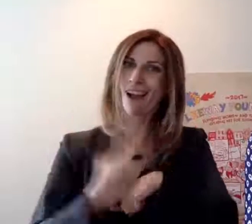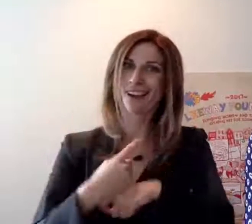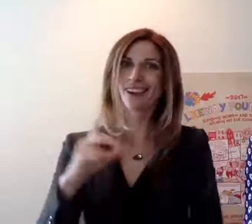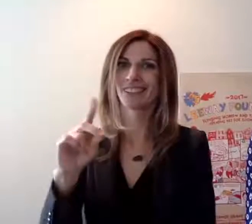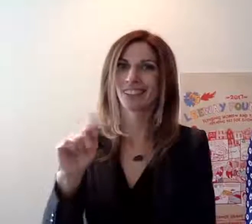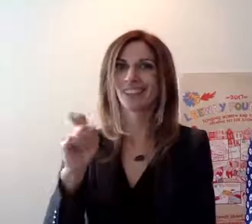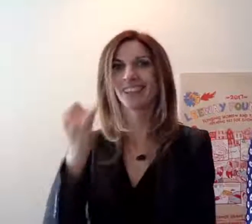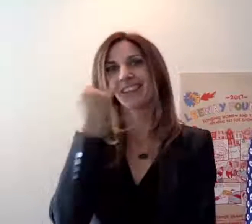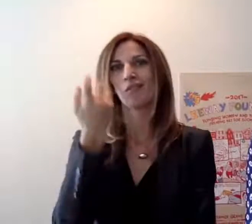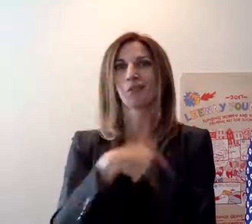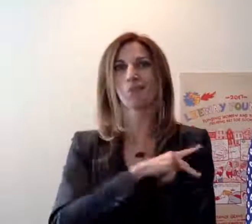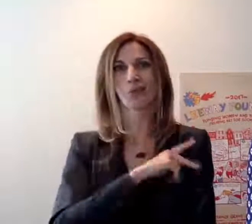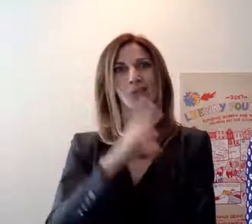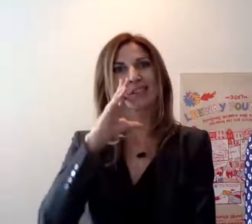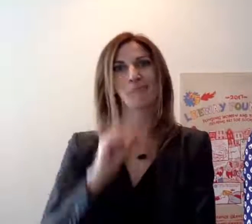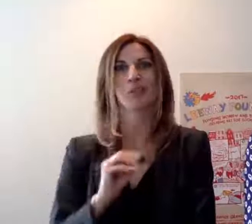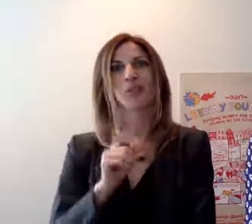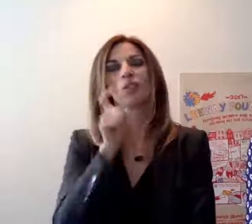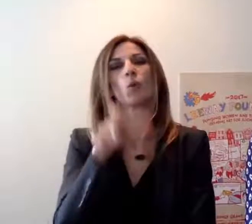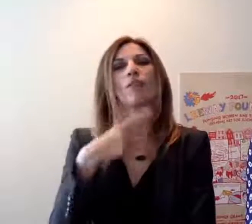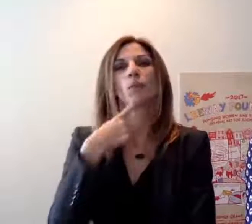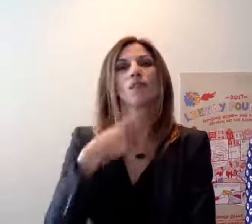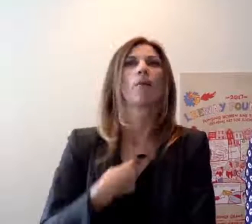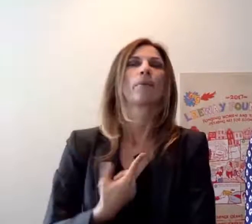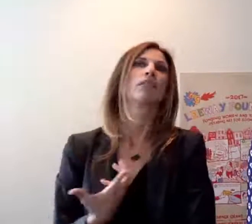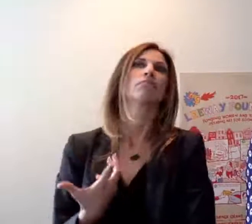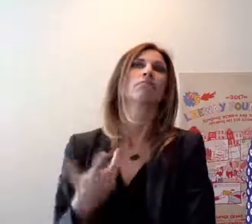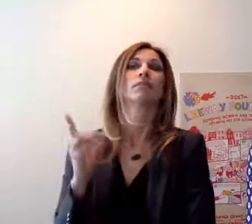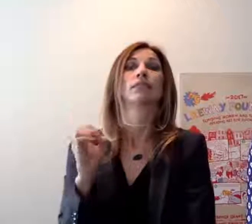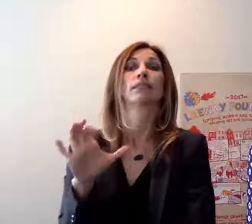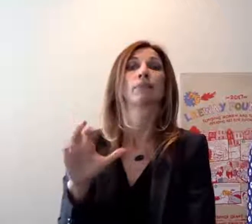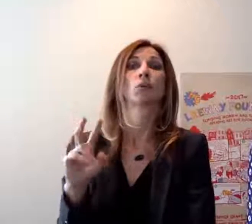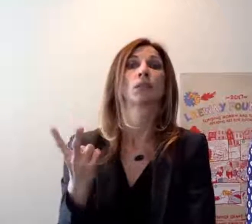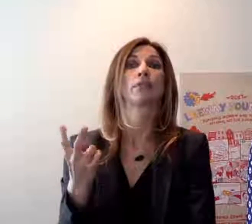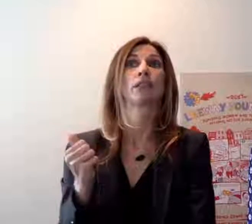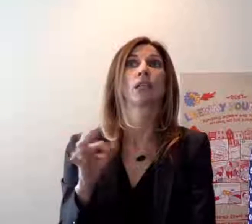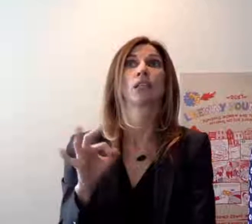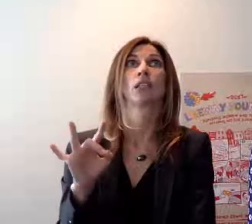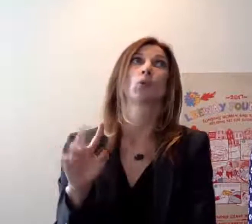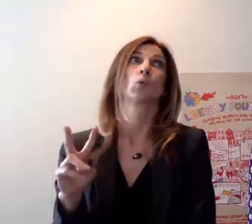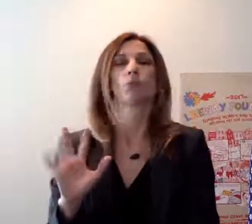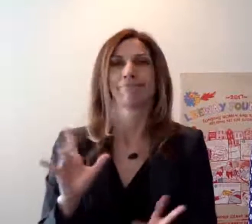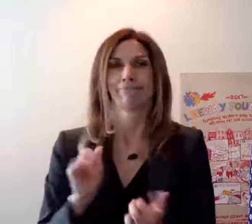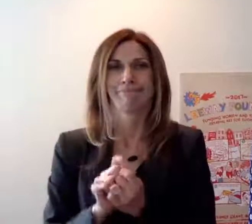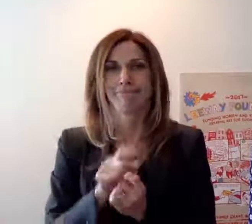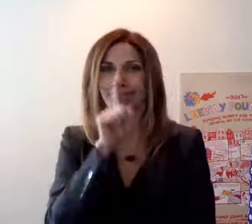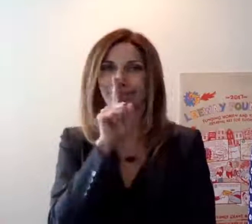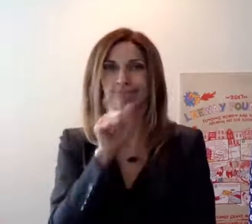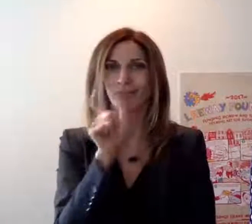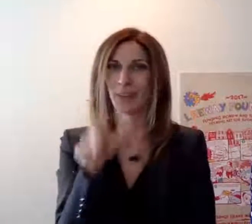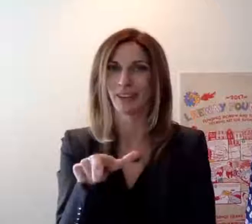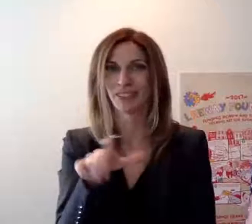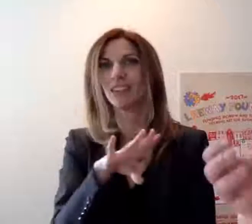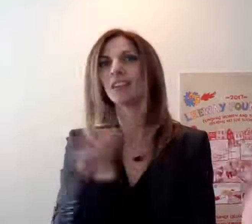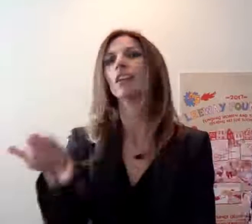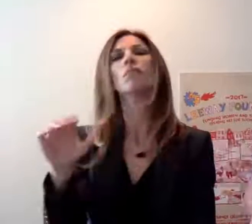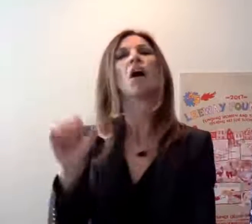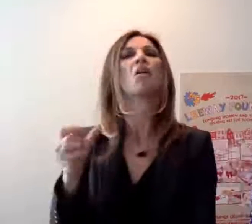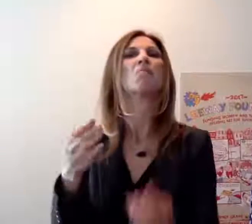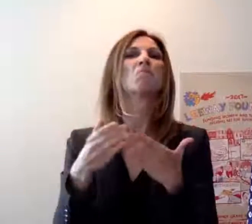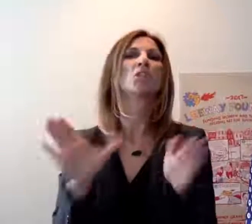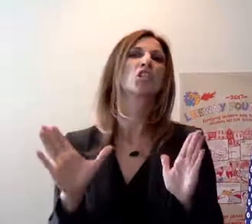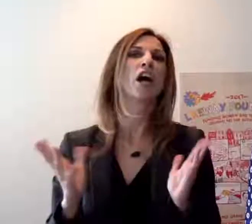personal experience like that. So for example, you don't have to say it was on December 2nd of 1982 or whenever it was, but you can kind of